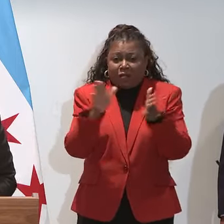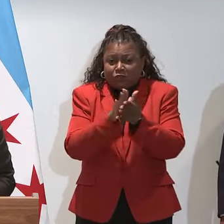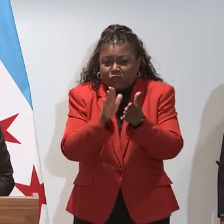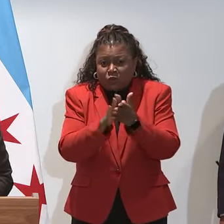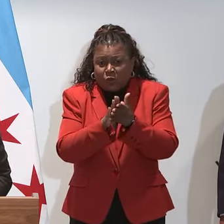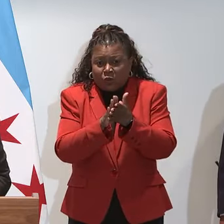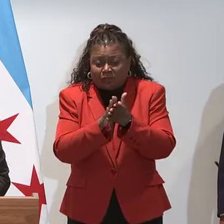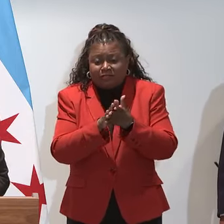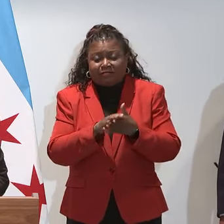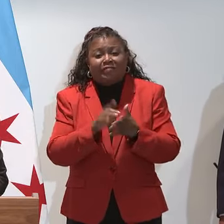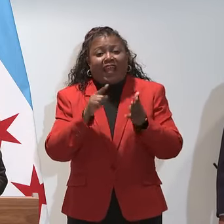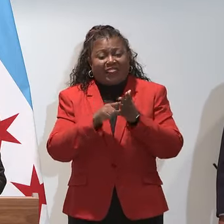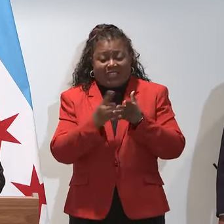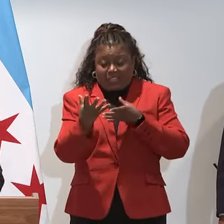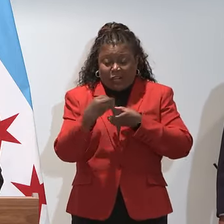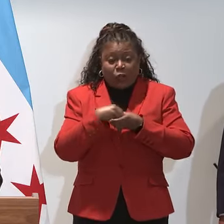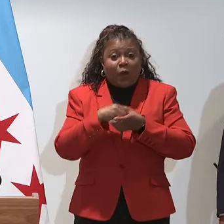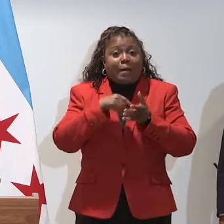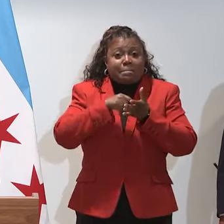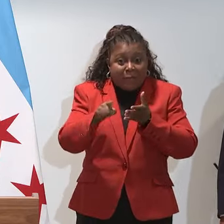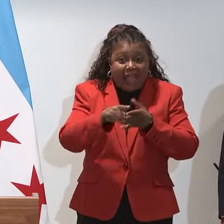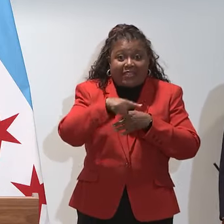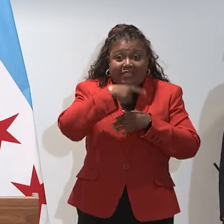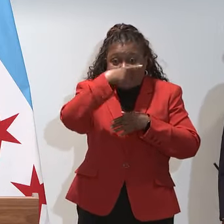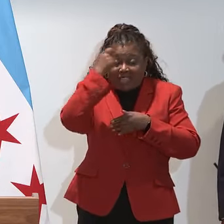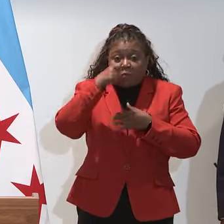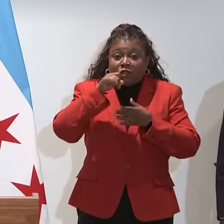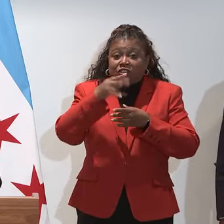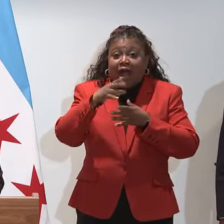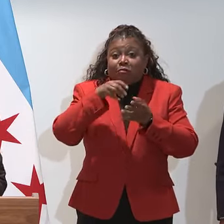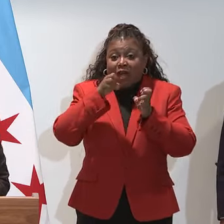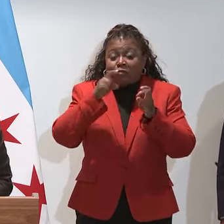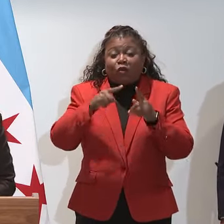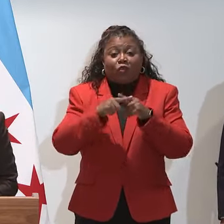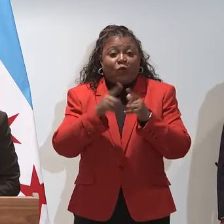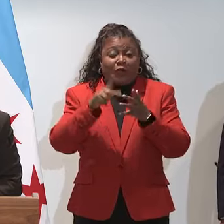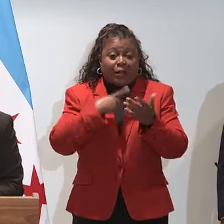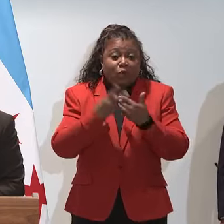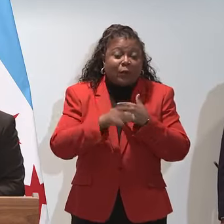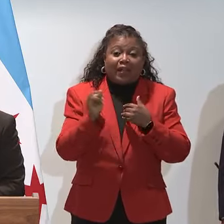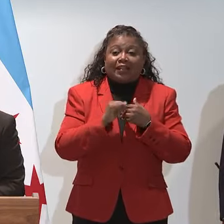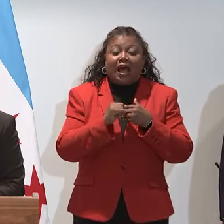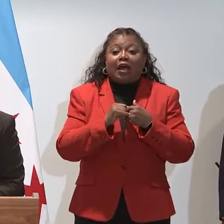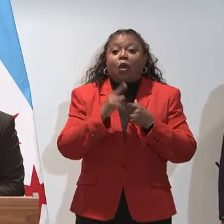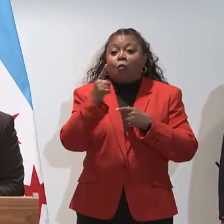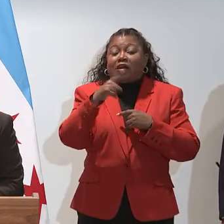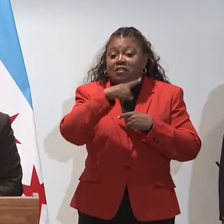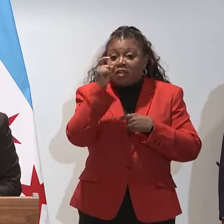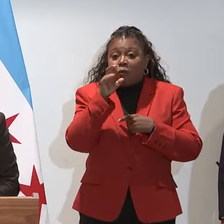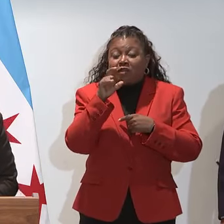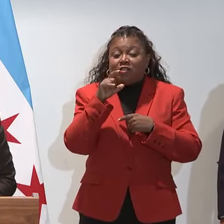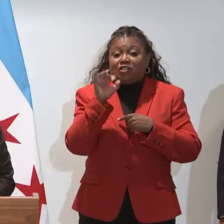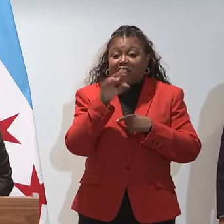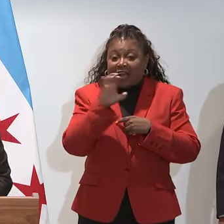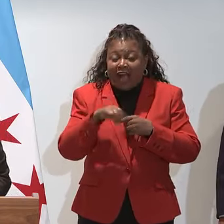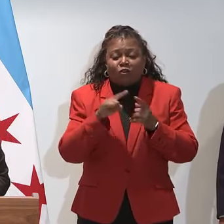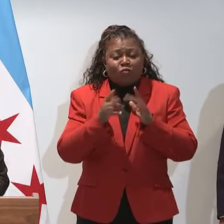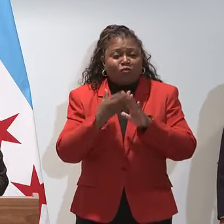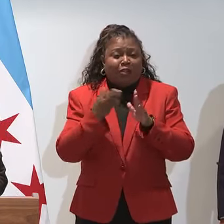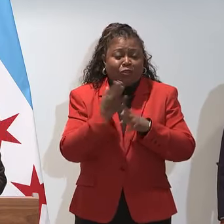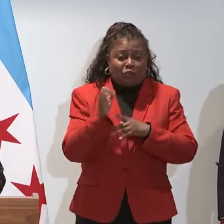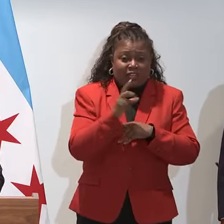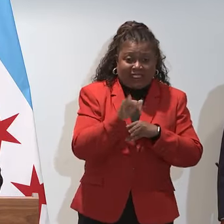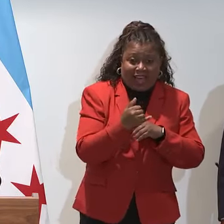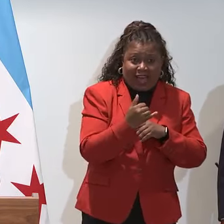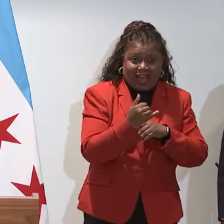Schools. This includes paid summer job opportunities through initiatives like One Summer Chicago, which will run through